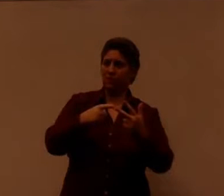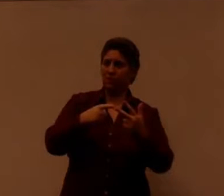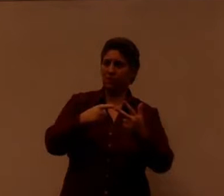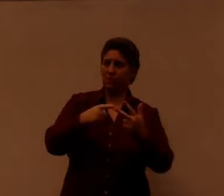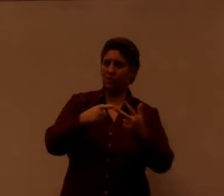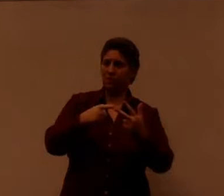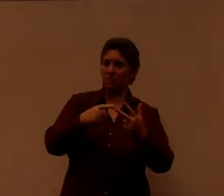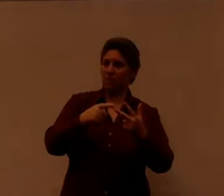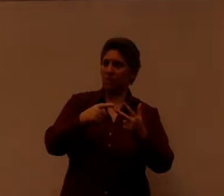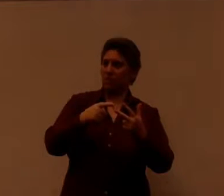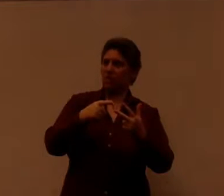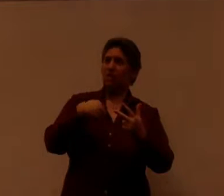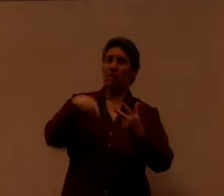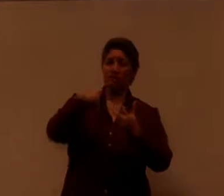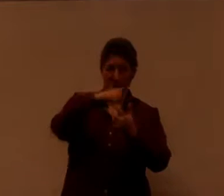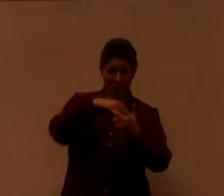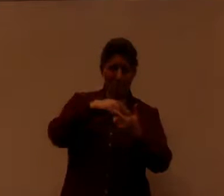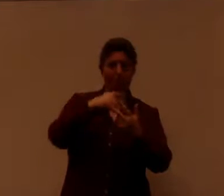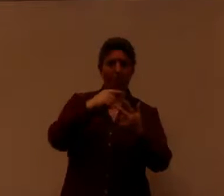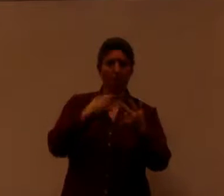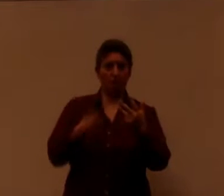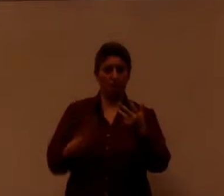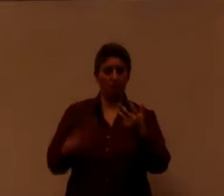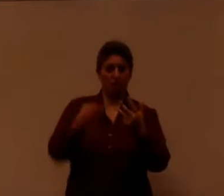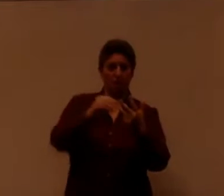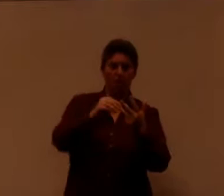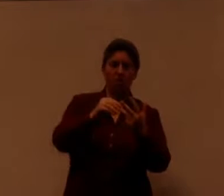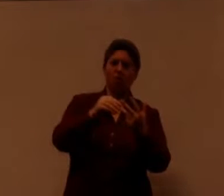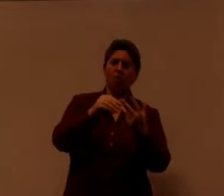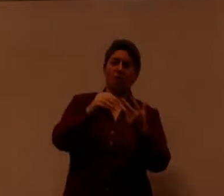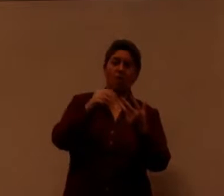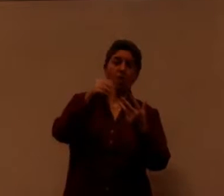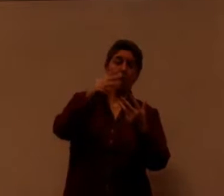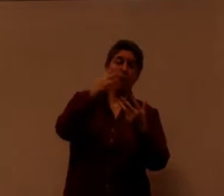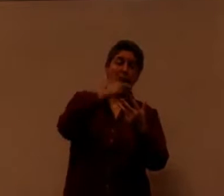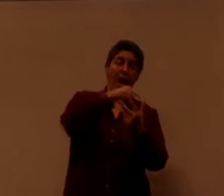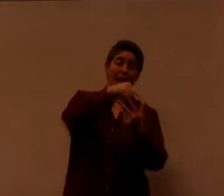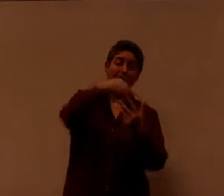then you don't meet those essential skills and knowledge requirements that the criteria sets out.